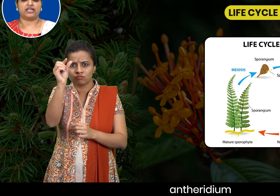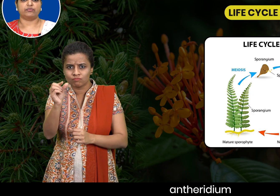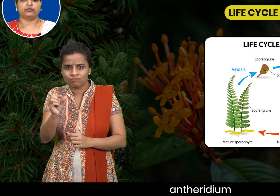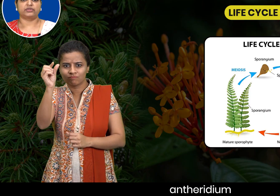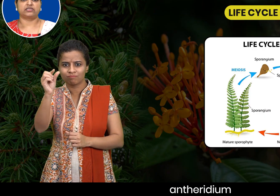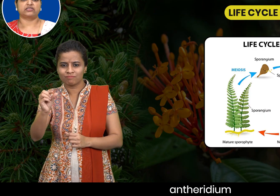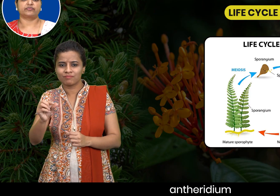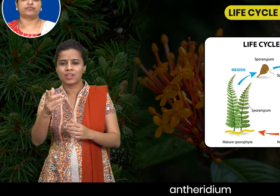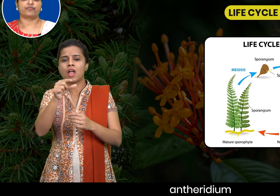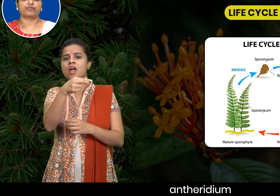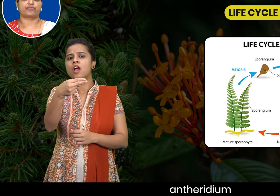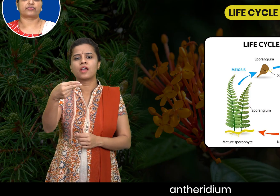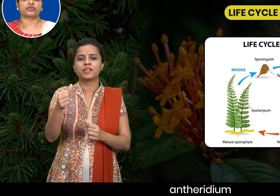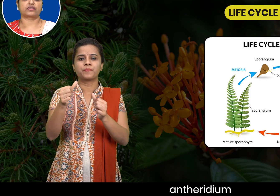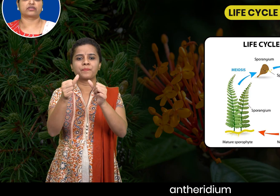antheridium,